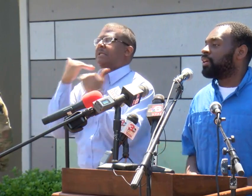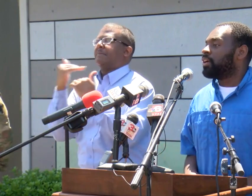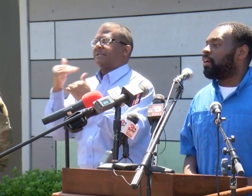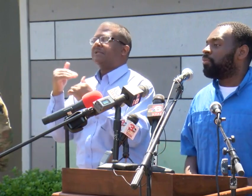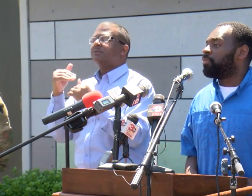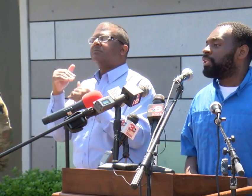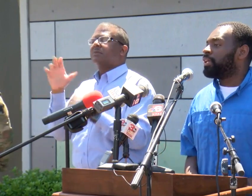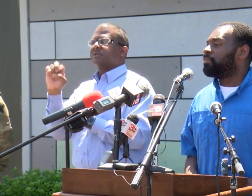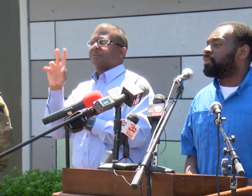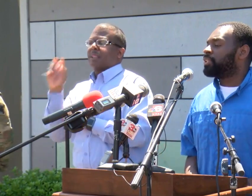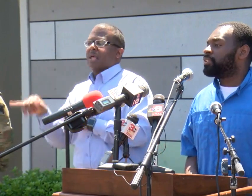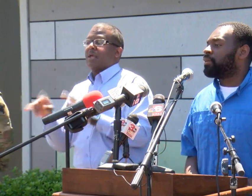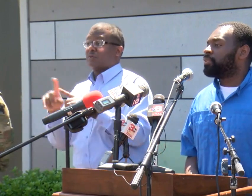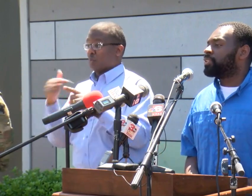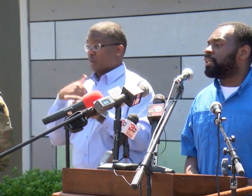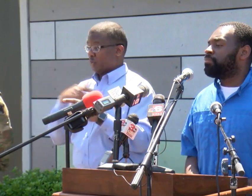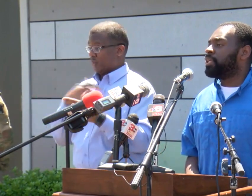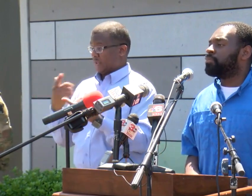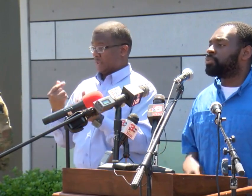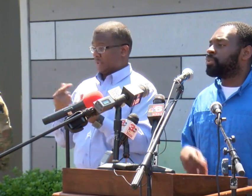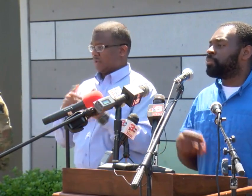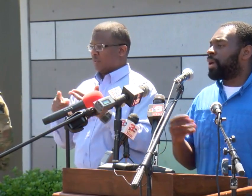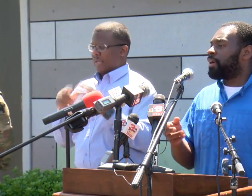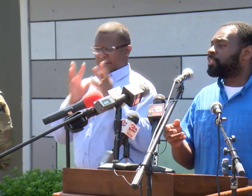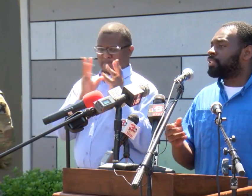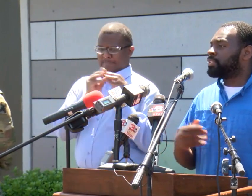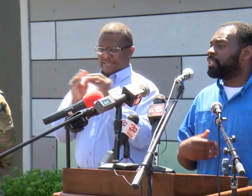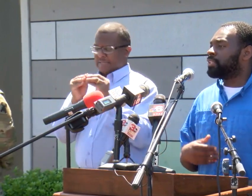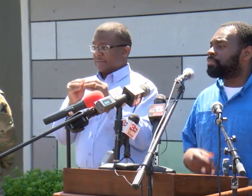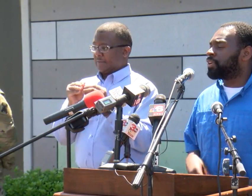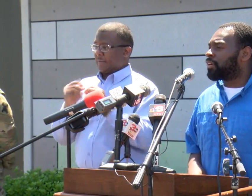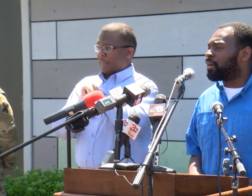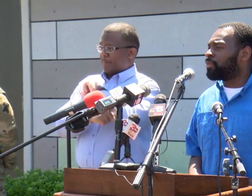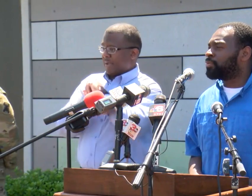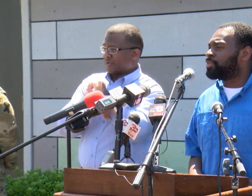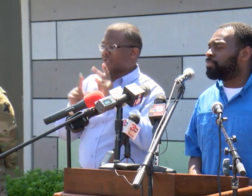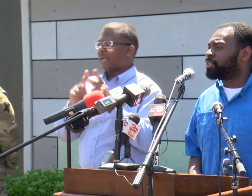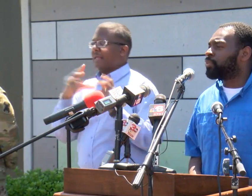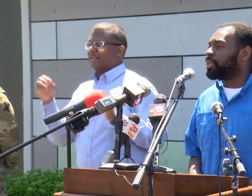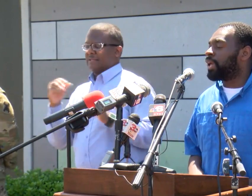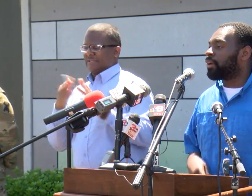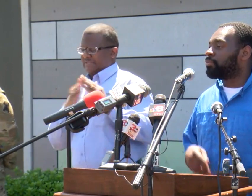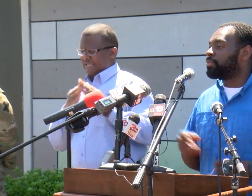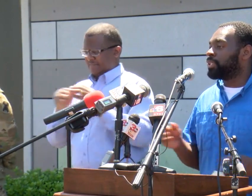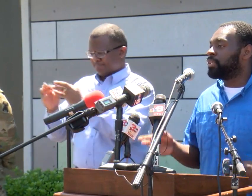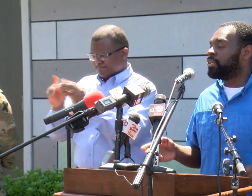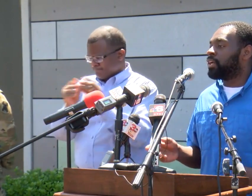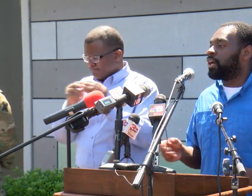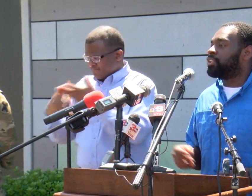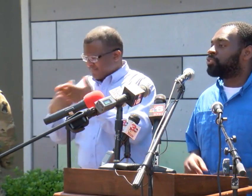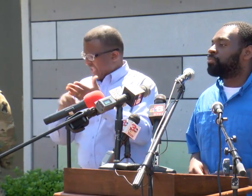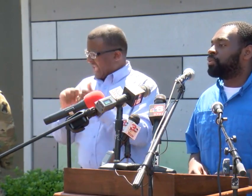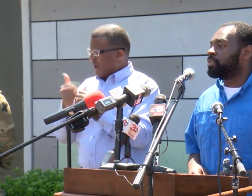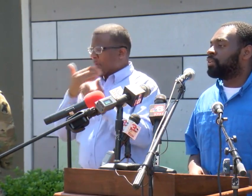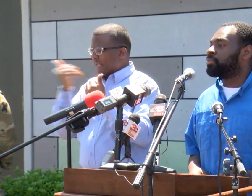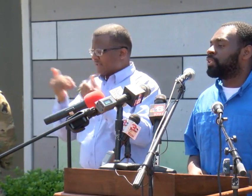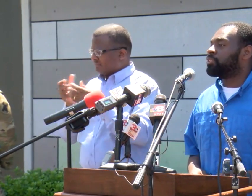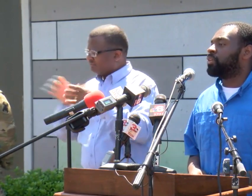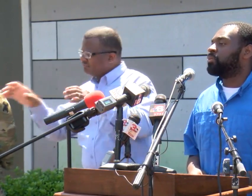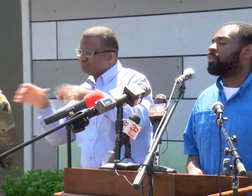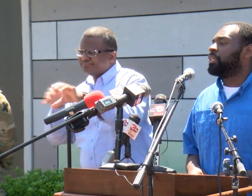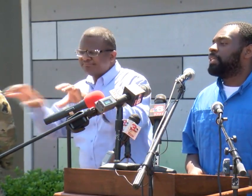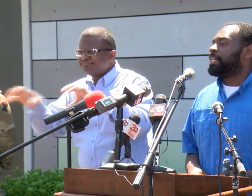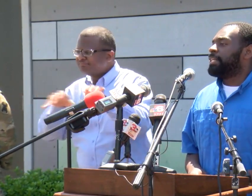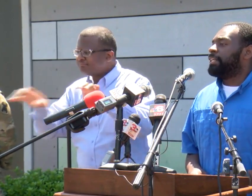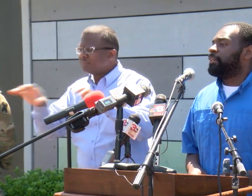supply. What we did was there was a meeting between the parish and the city to figure out what was the best way to equitably distribute those. And